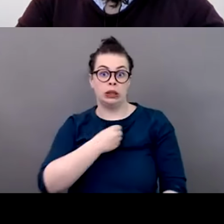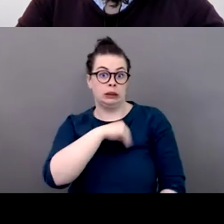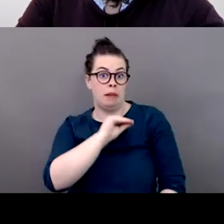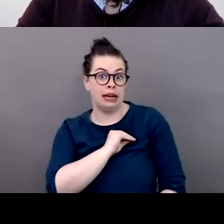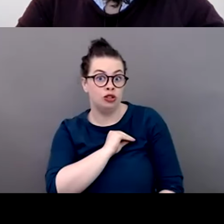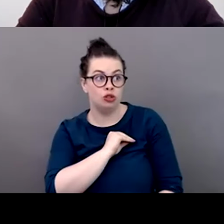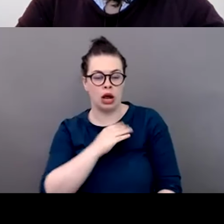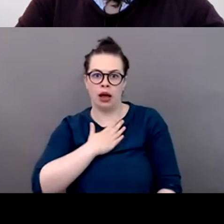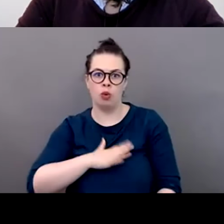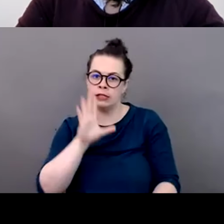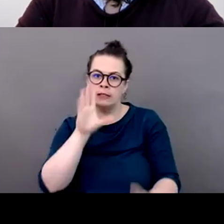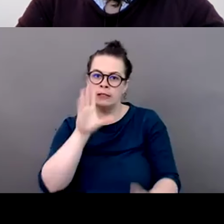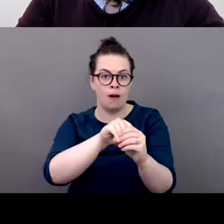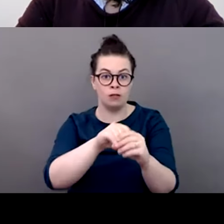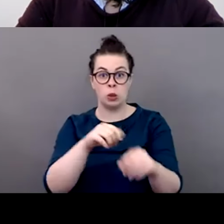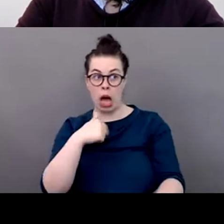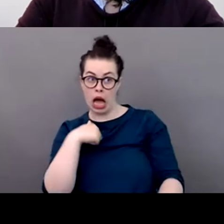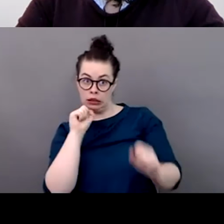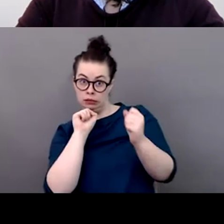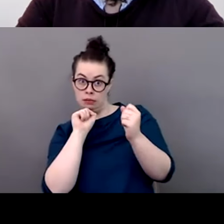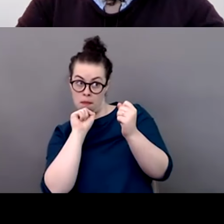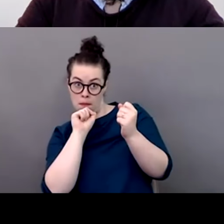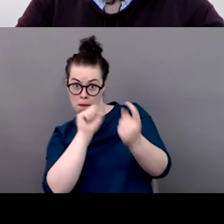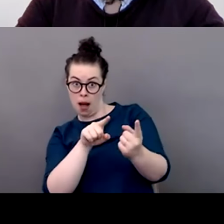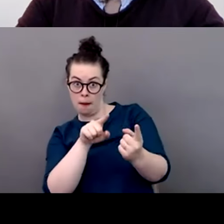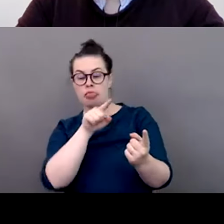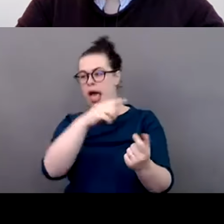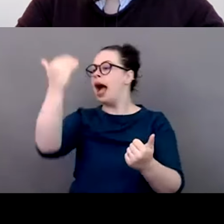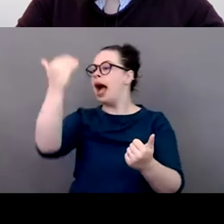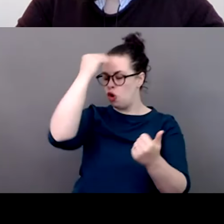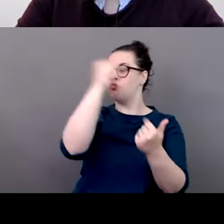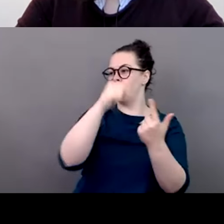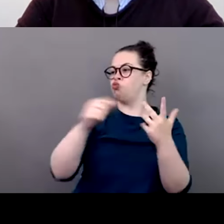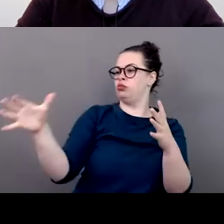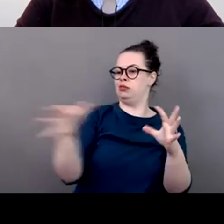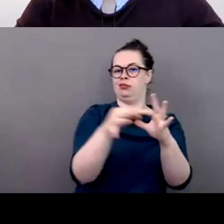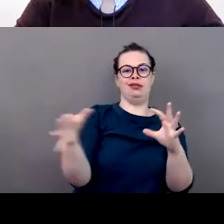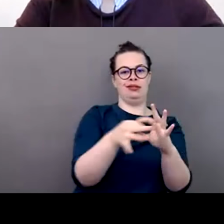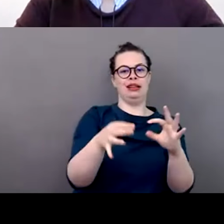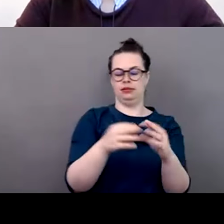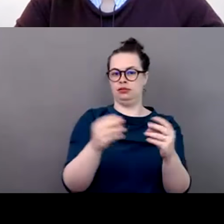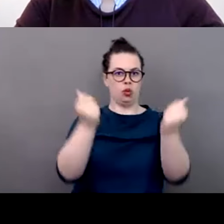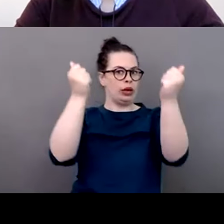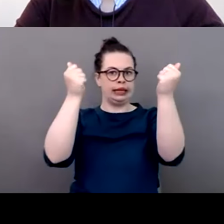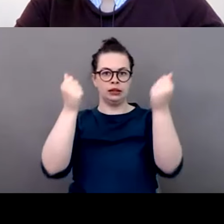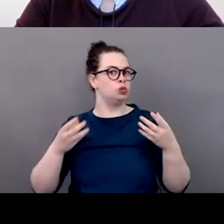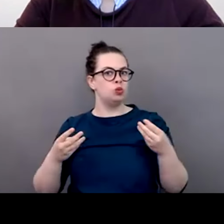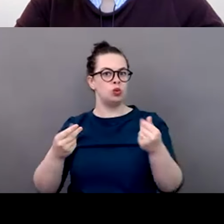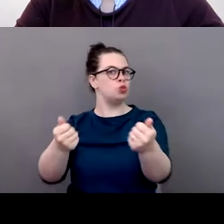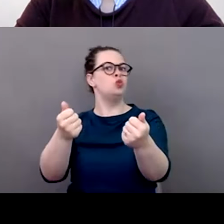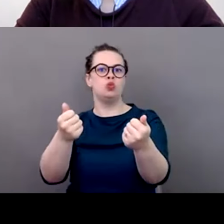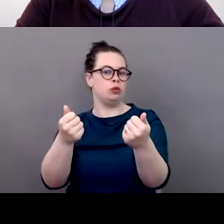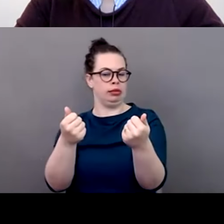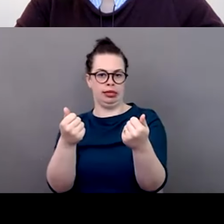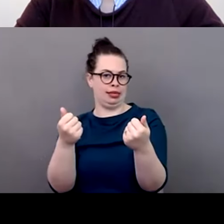knew immediately who are the relevant organizations, and contacting them immediately gave me contacts to that group and to their lawyers